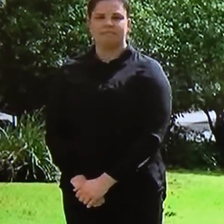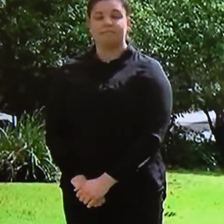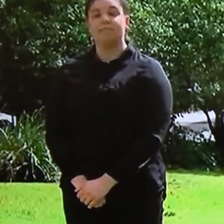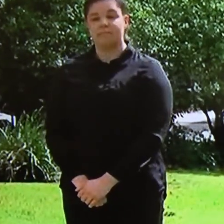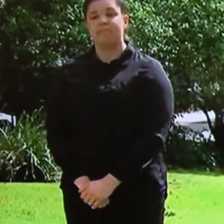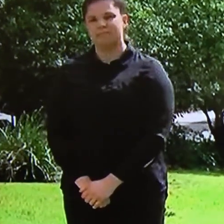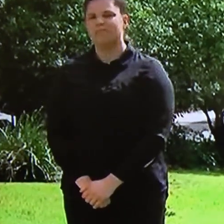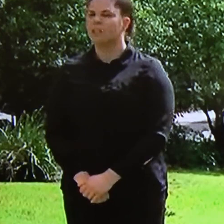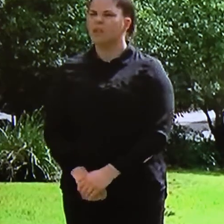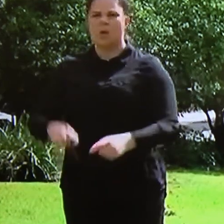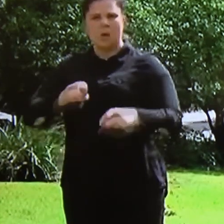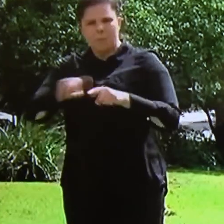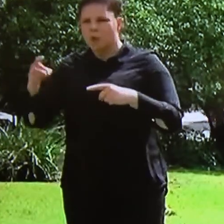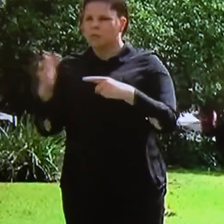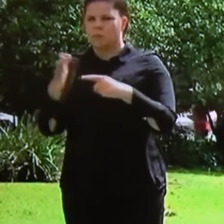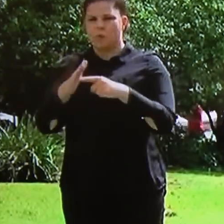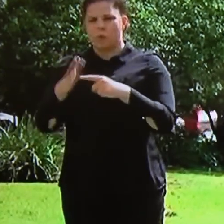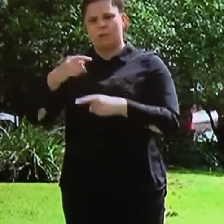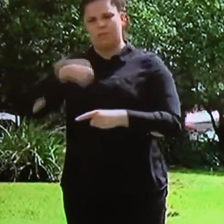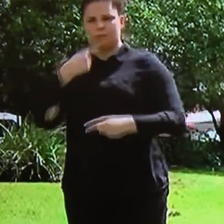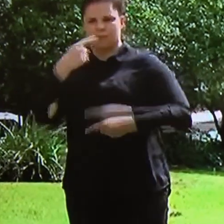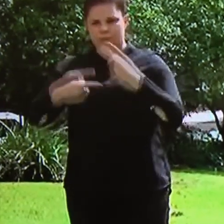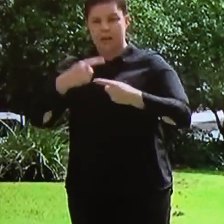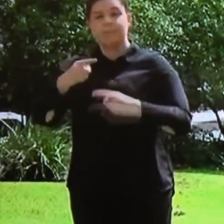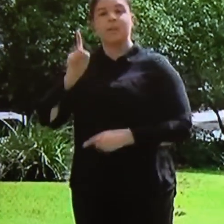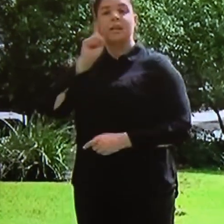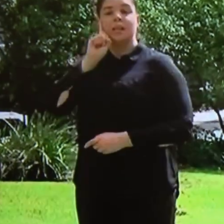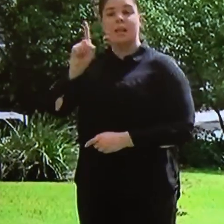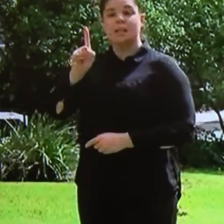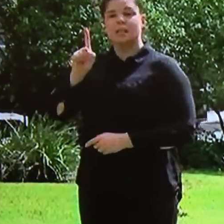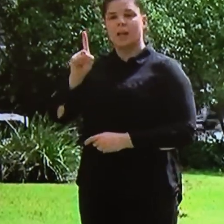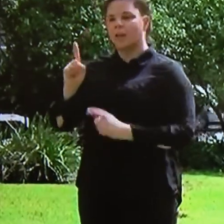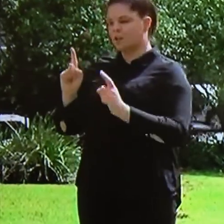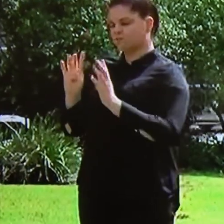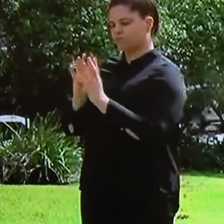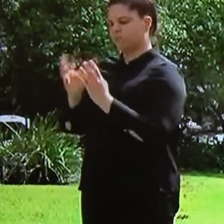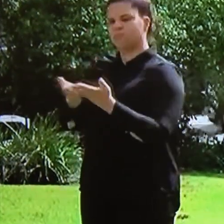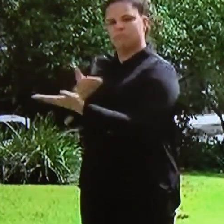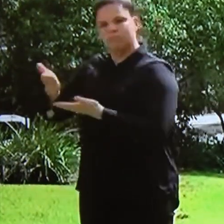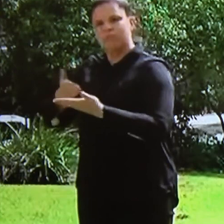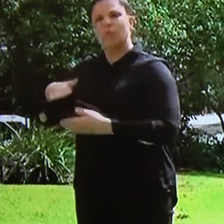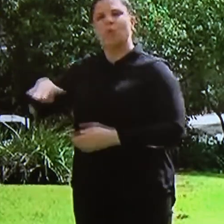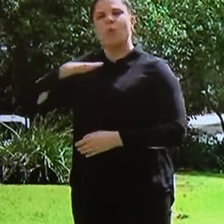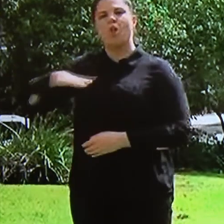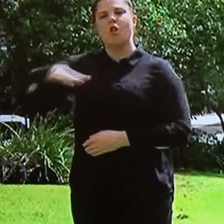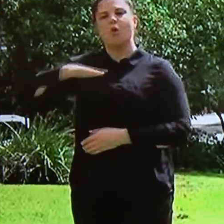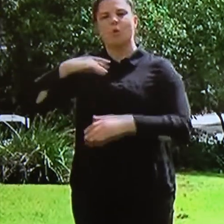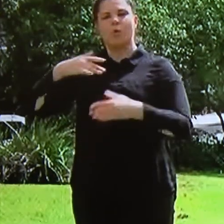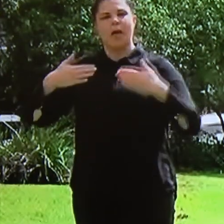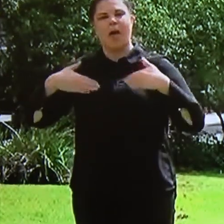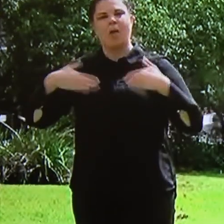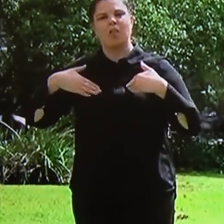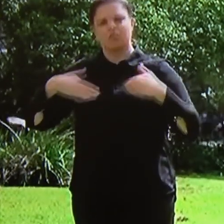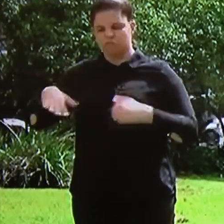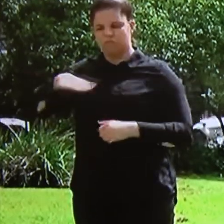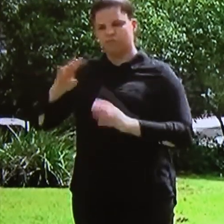So the main message from me today is that yesterday we met with staff from all of the local health districts, and we identified